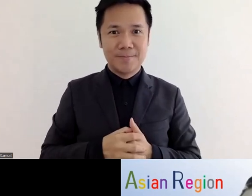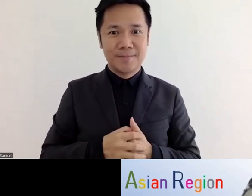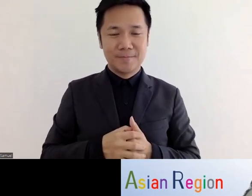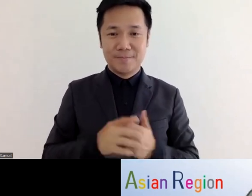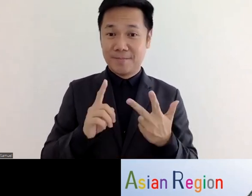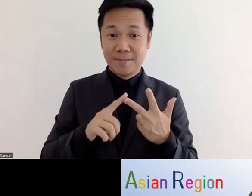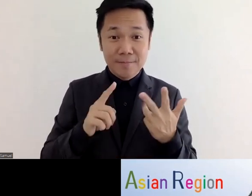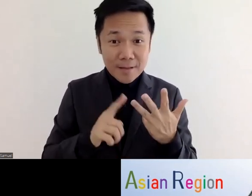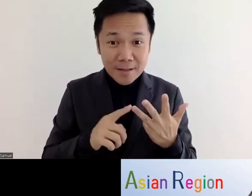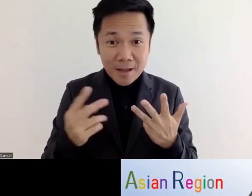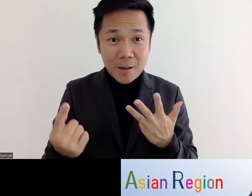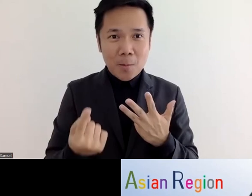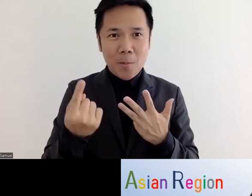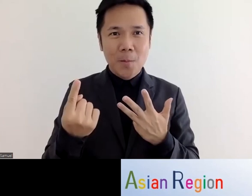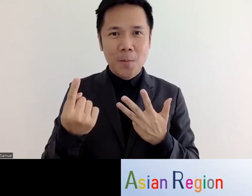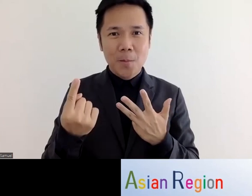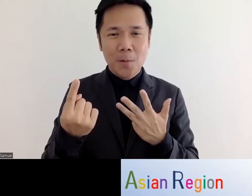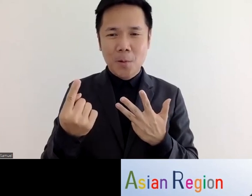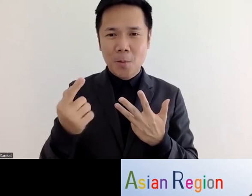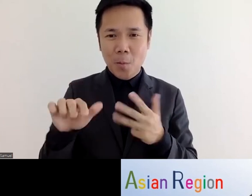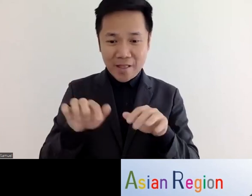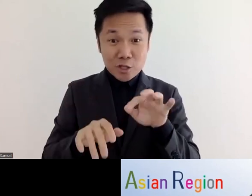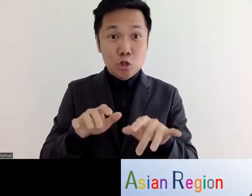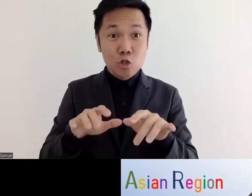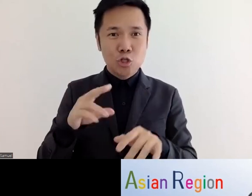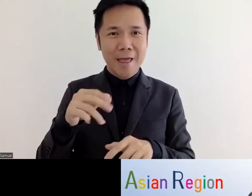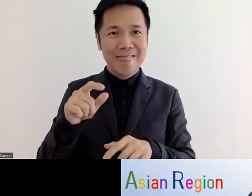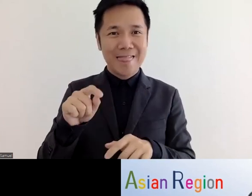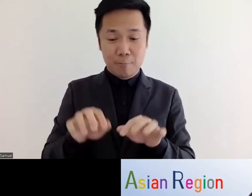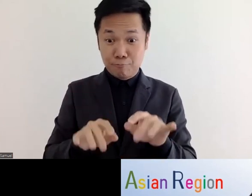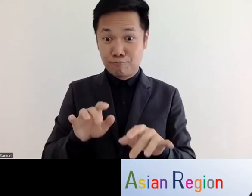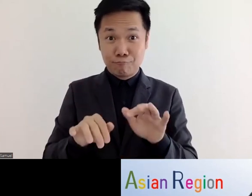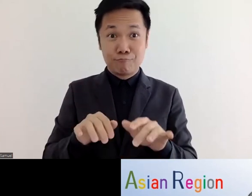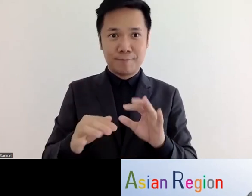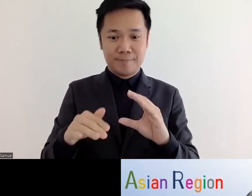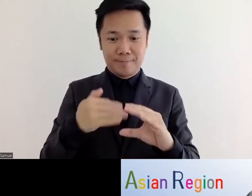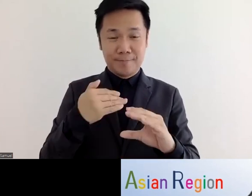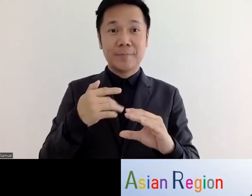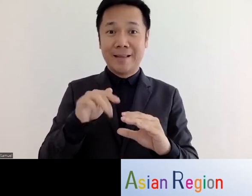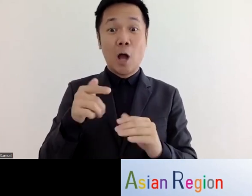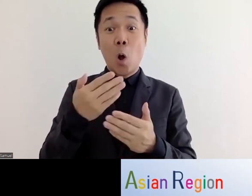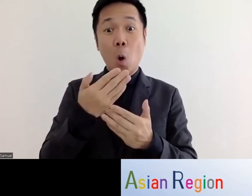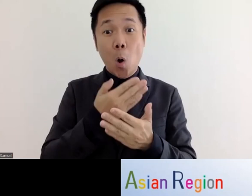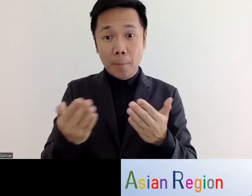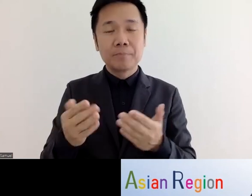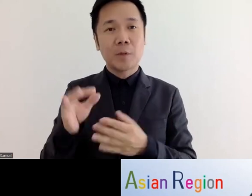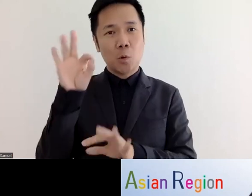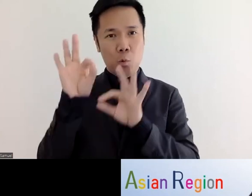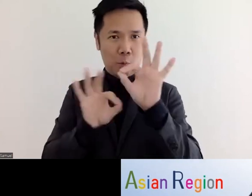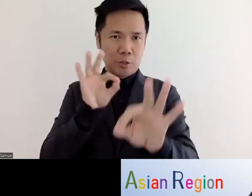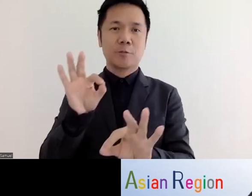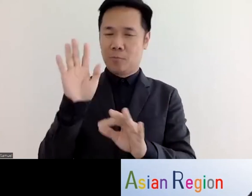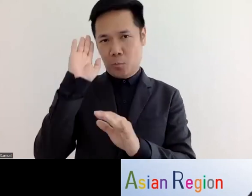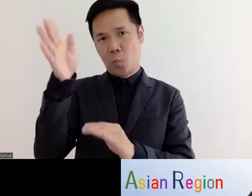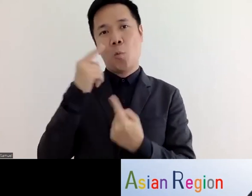I've received another chat that you will get responses to the questions in the chat box,